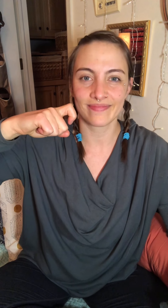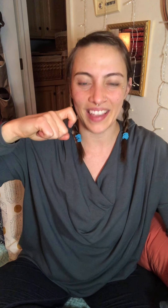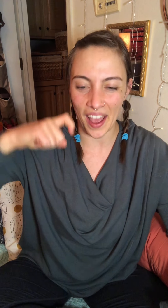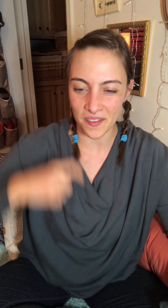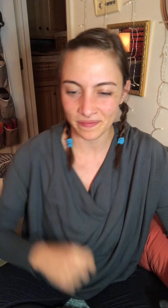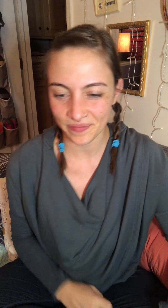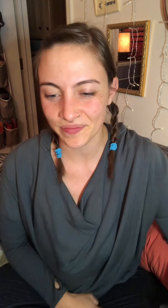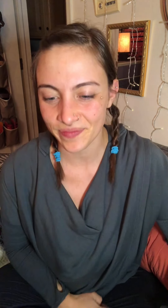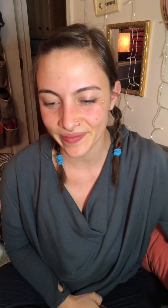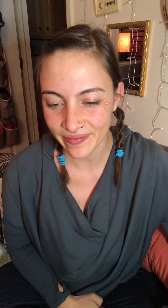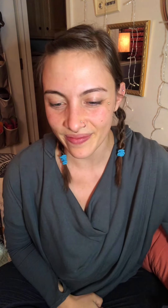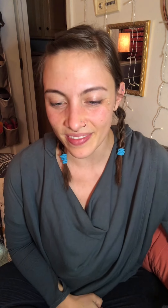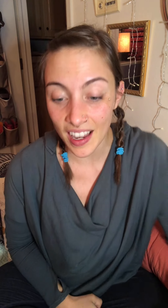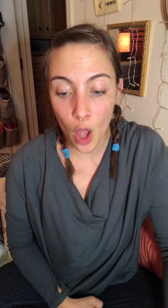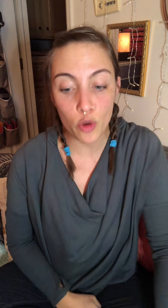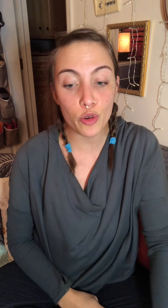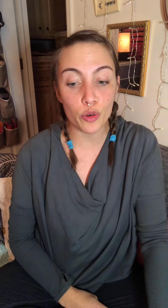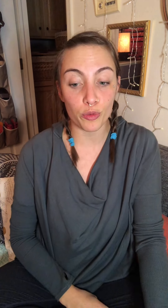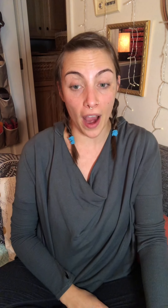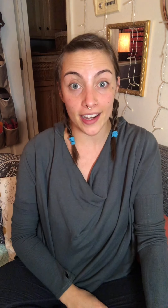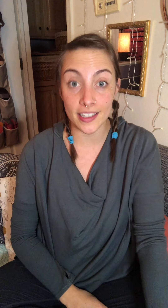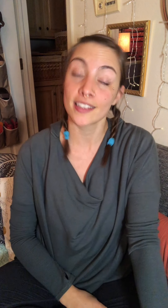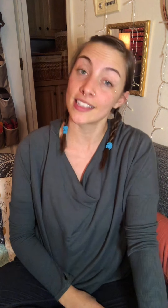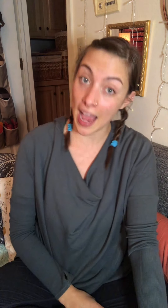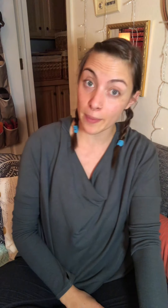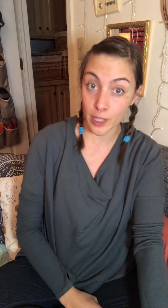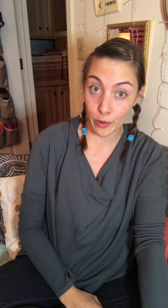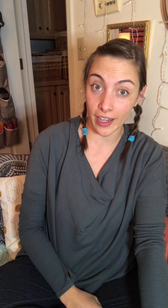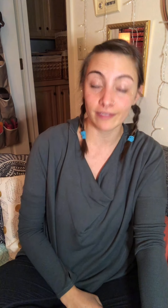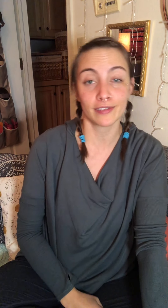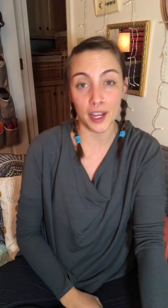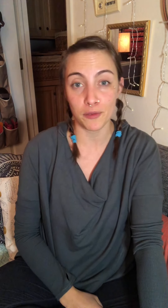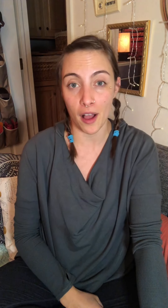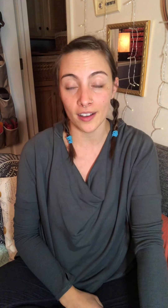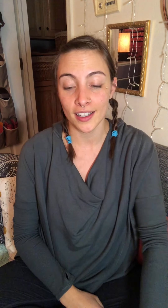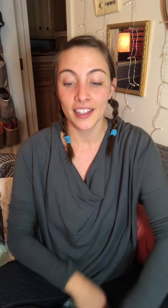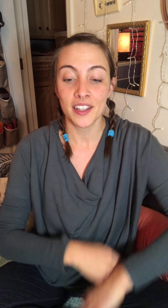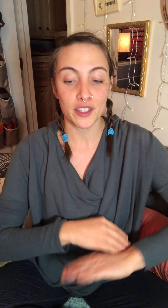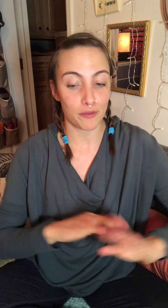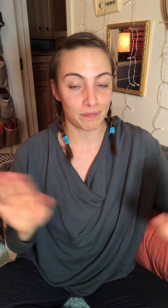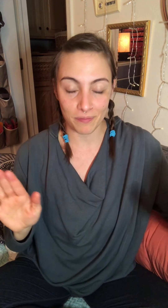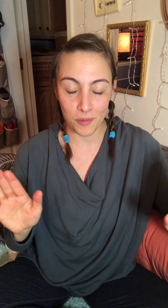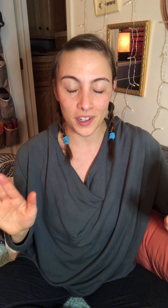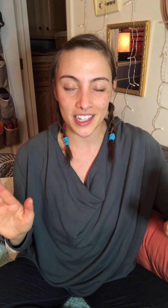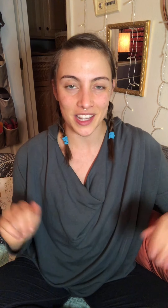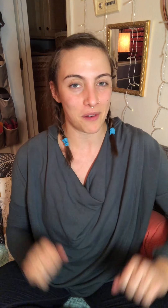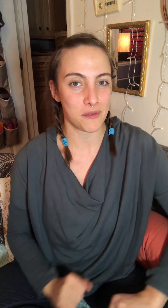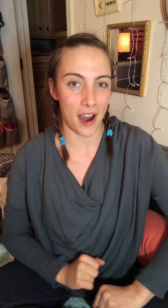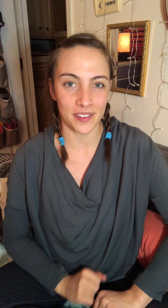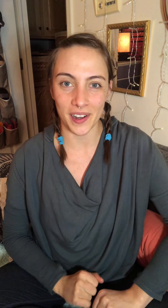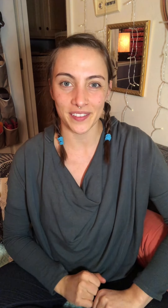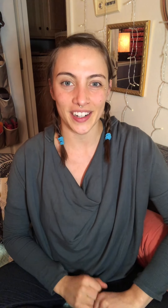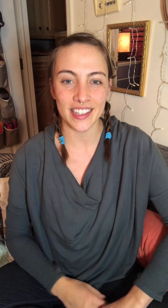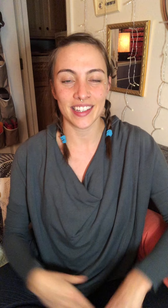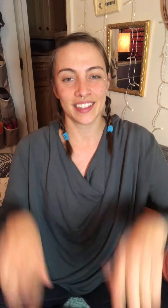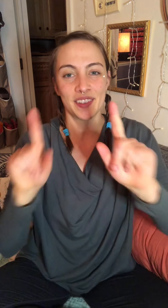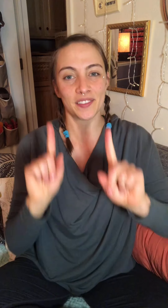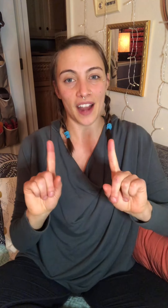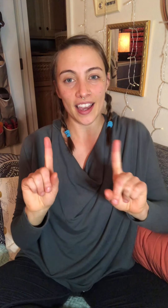Good. Ooh, right. Times 3, right and wrong. So we'll just start with right and wrong first. Right is